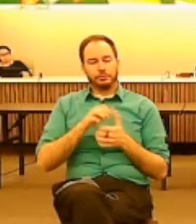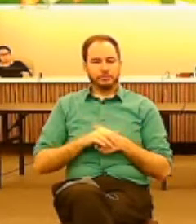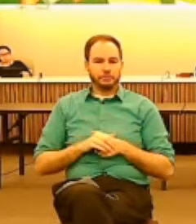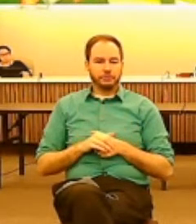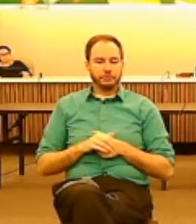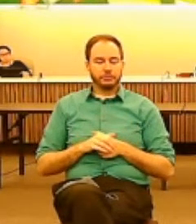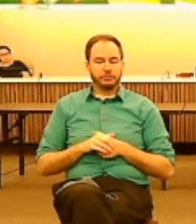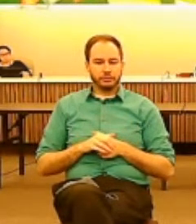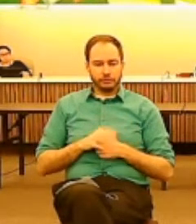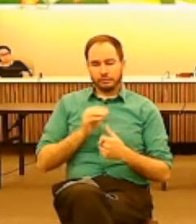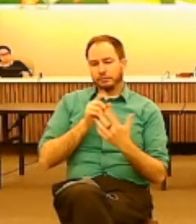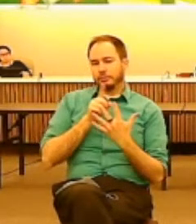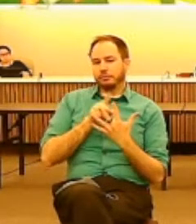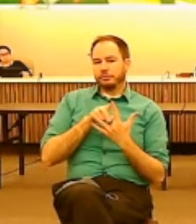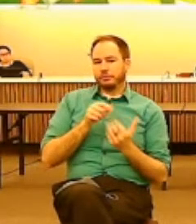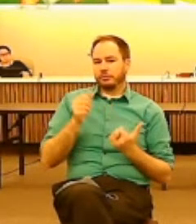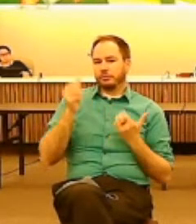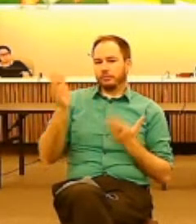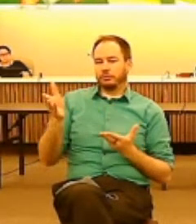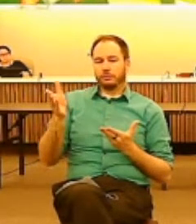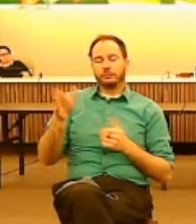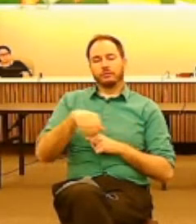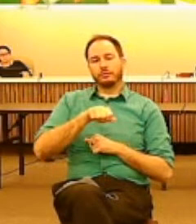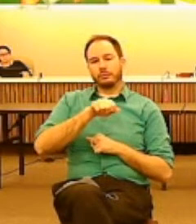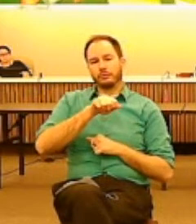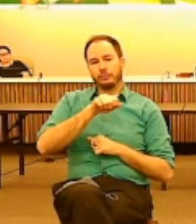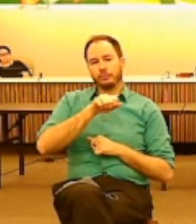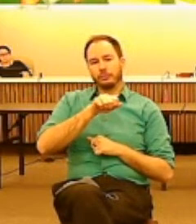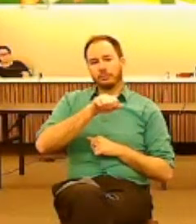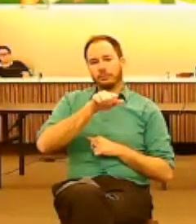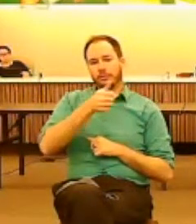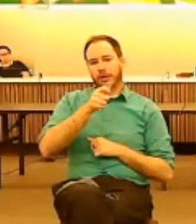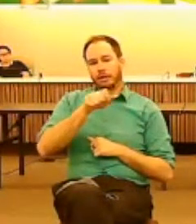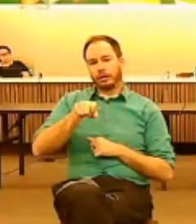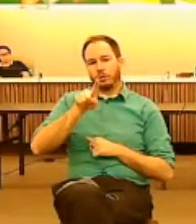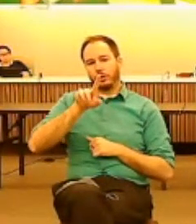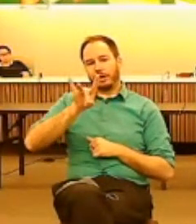Aye. Mr. Supervisor and fellow board members, I have resolution number